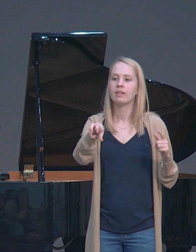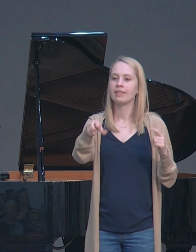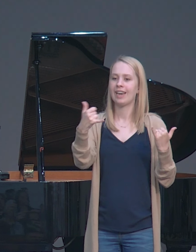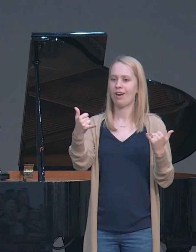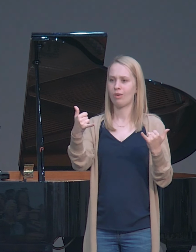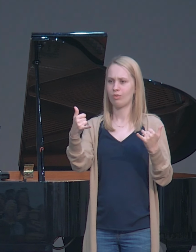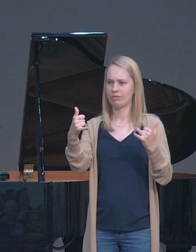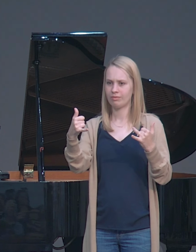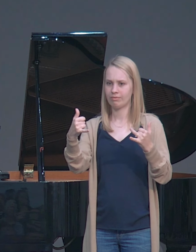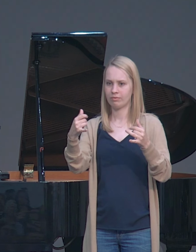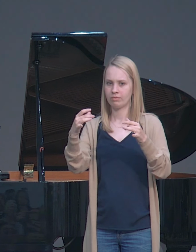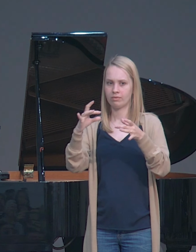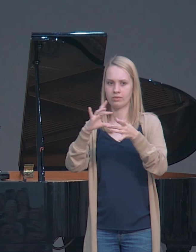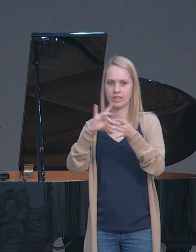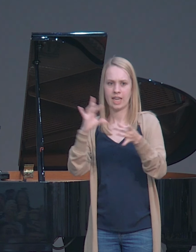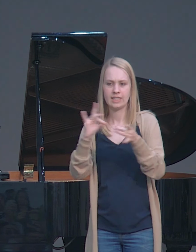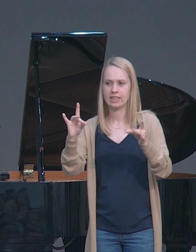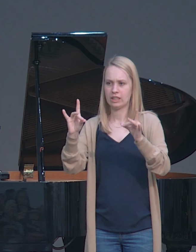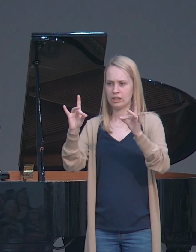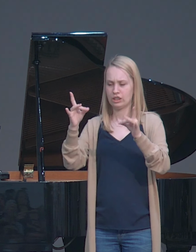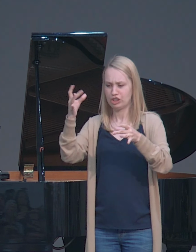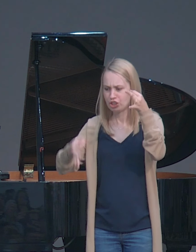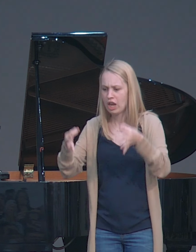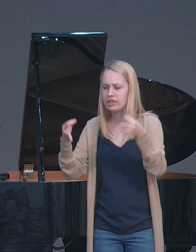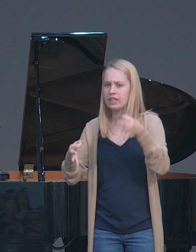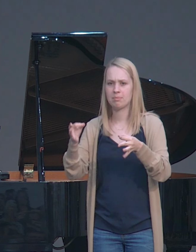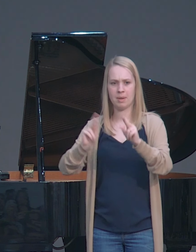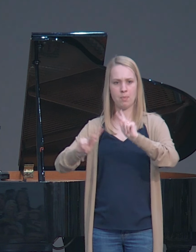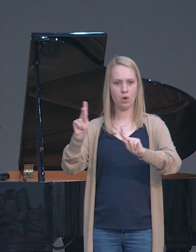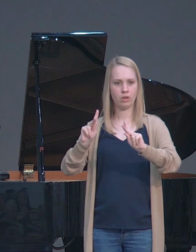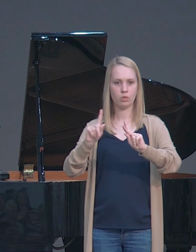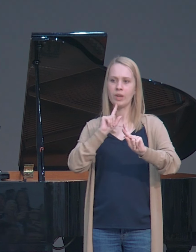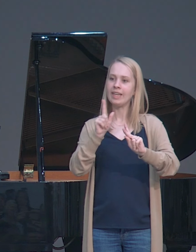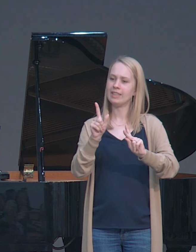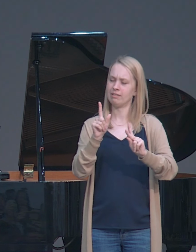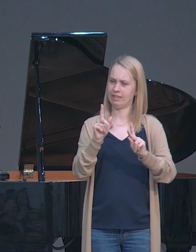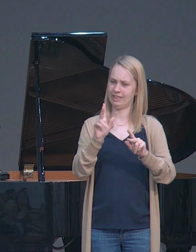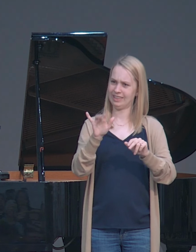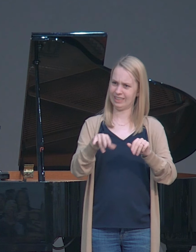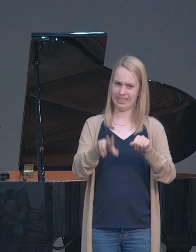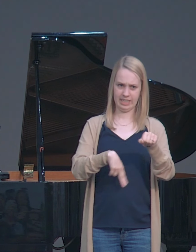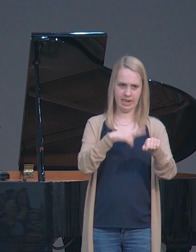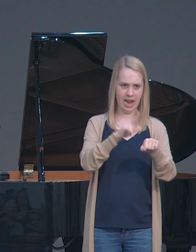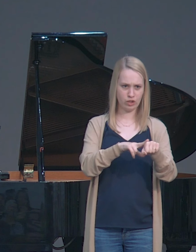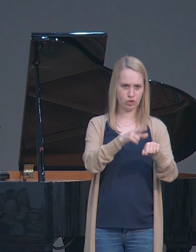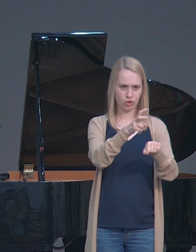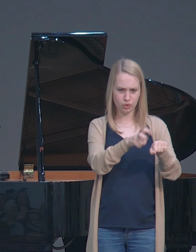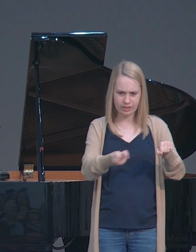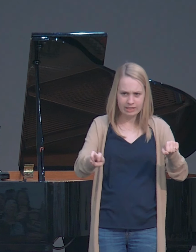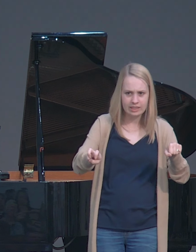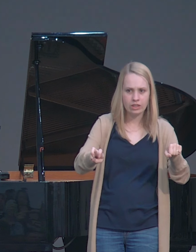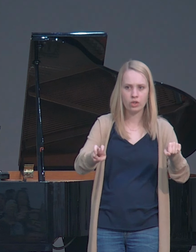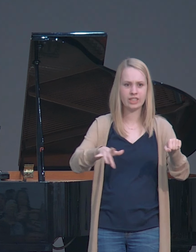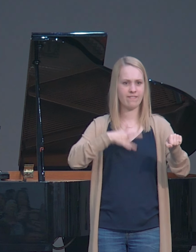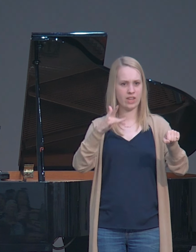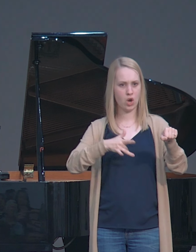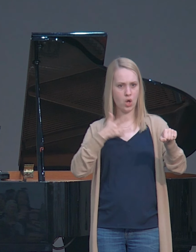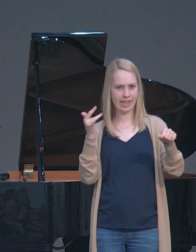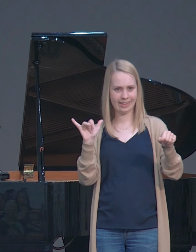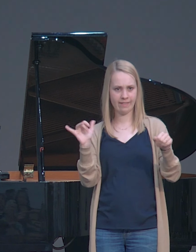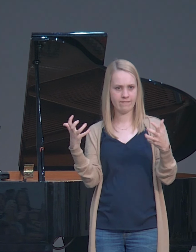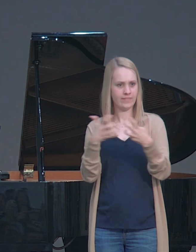judging people. Well, is this a natural progression? Is this really out of place? I think that's a good